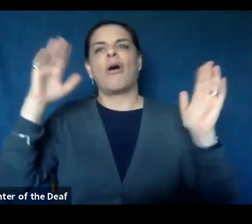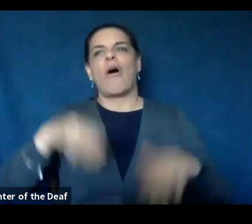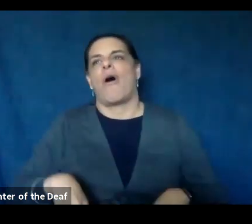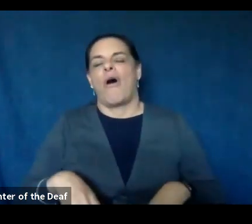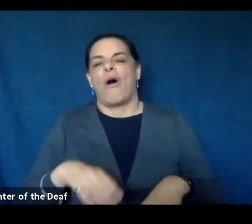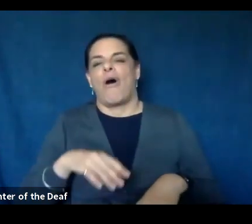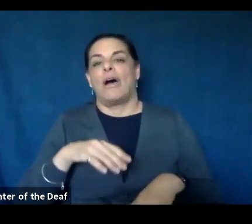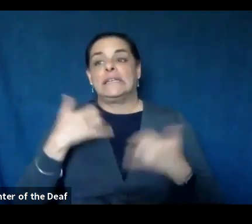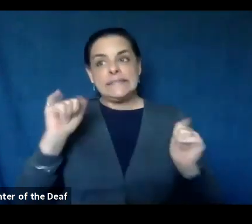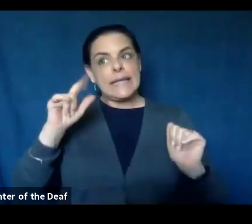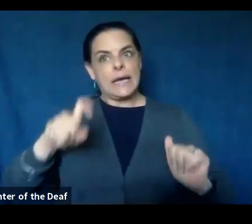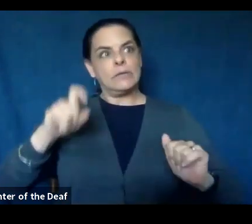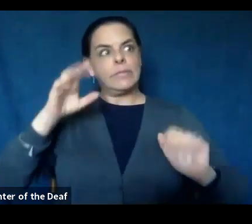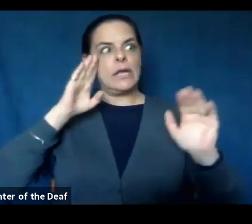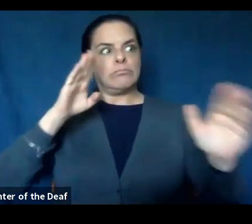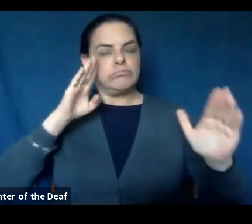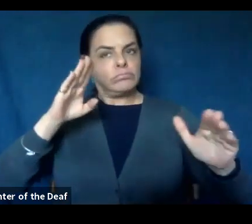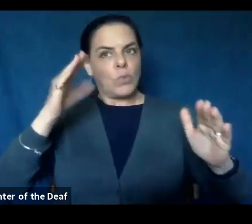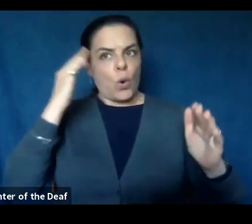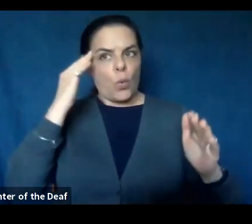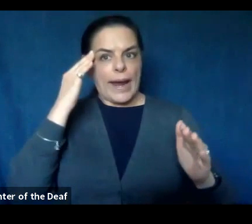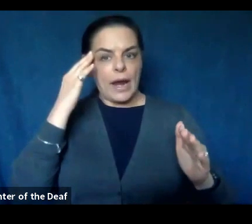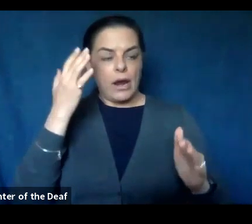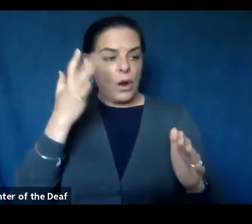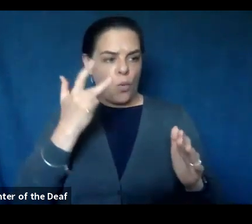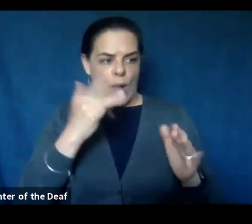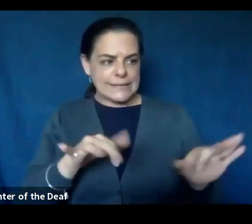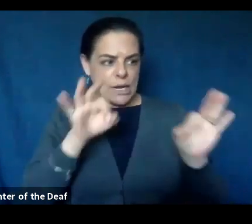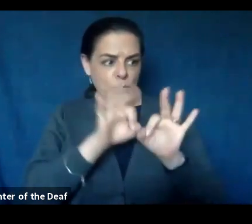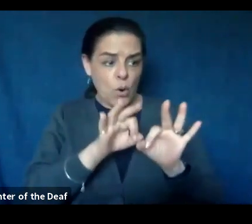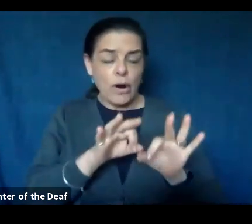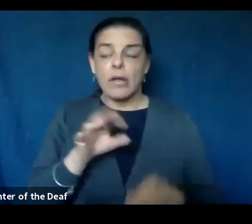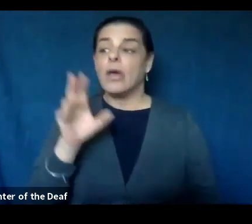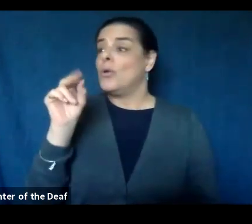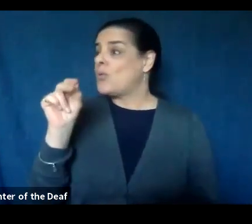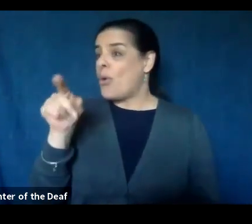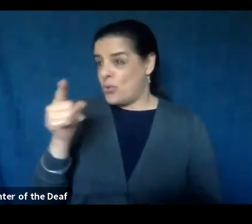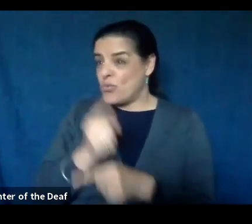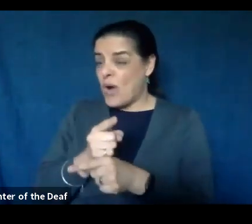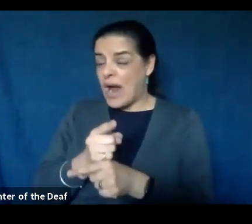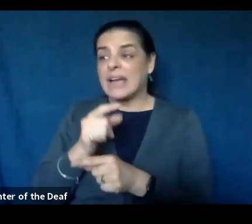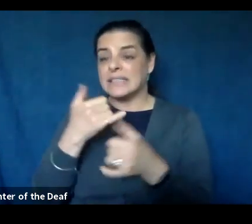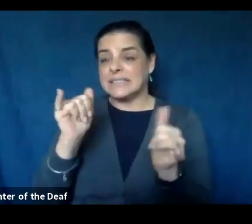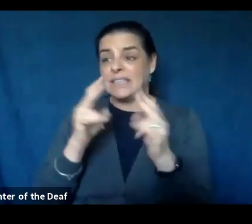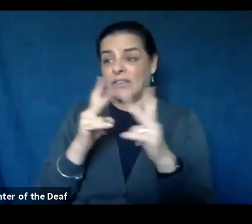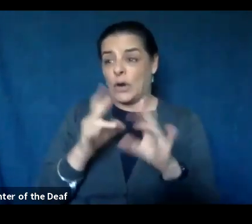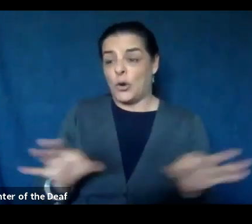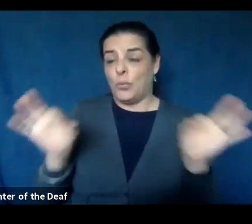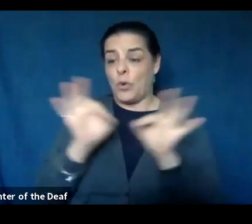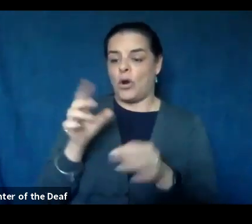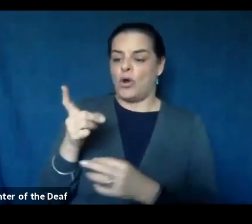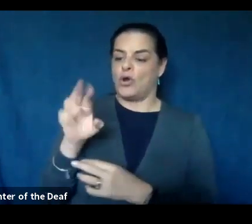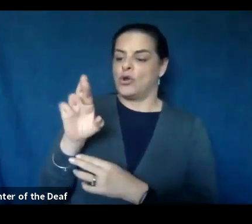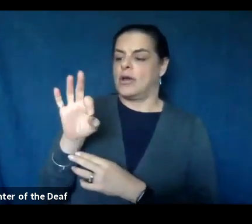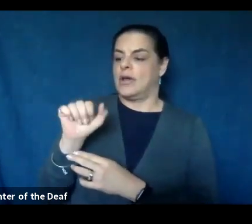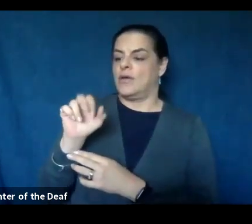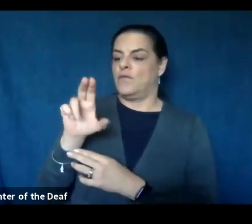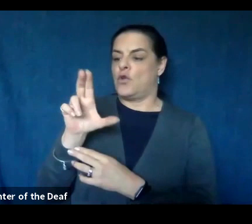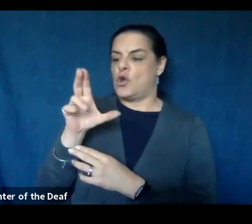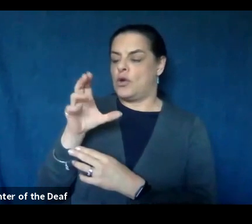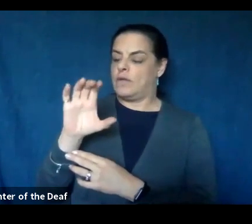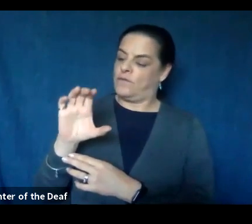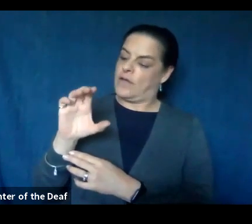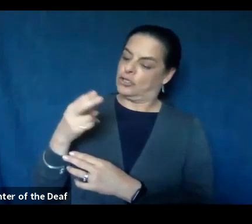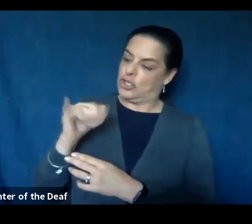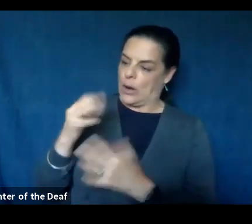important? So no, we don't want to let our guard down. It's really important. I think it's Dr. Fauci said you want to keep your foot on the gas with this